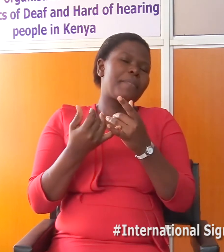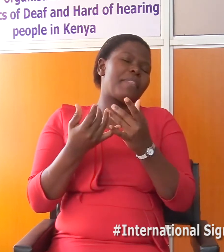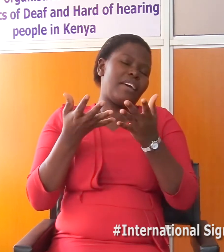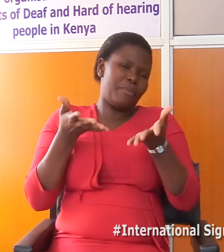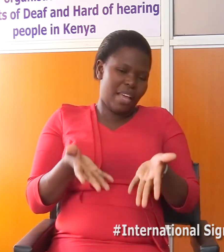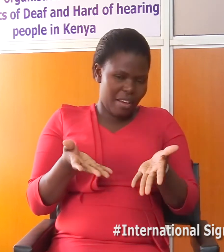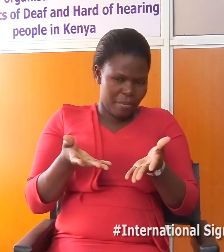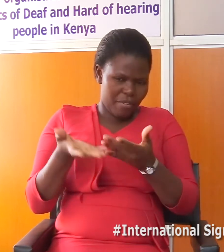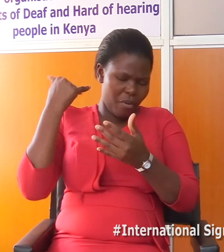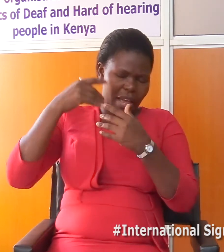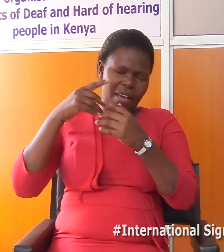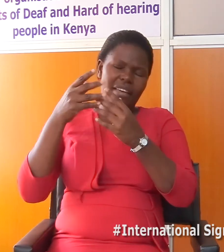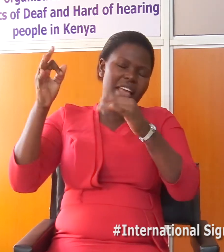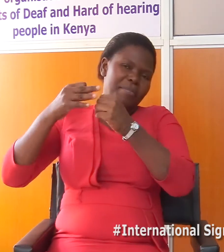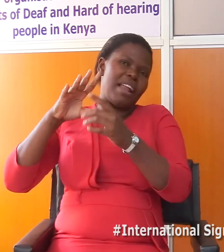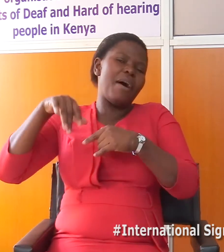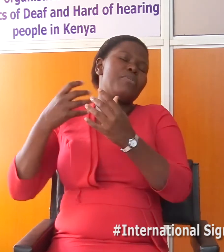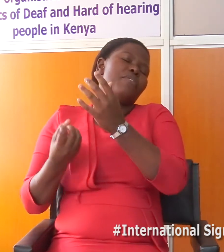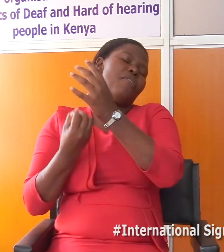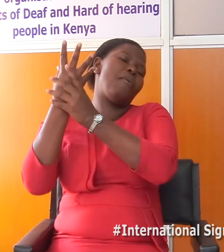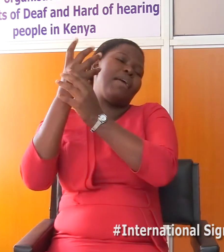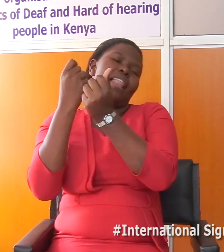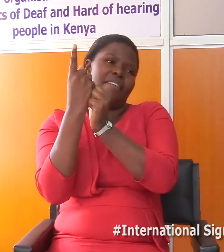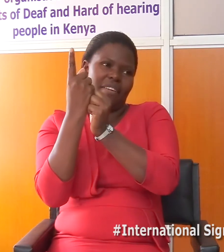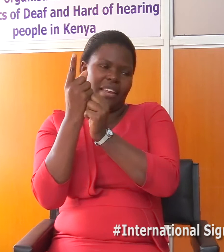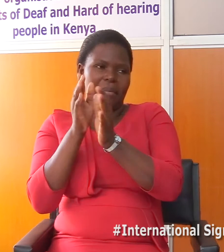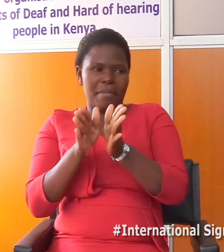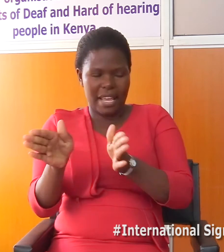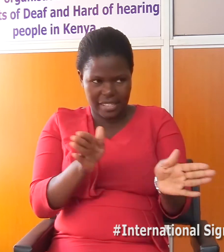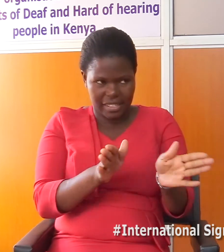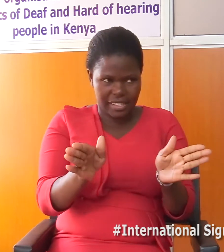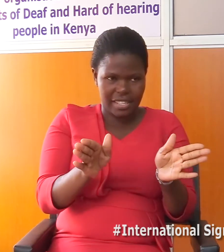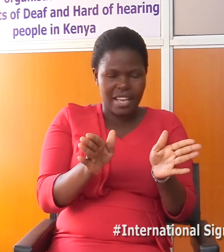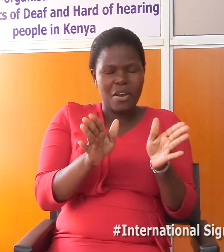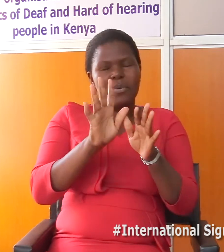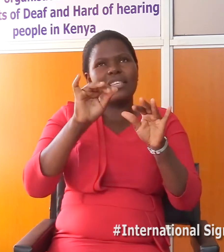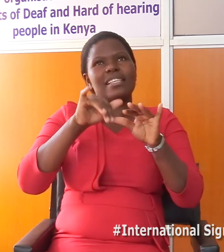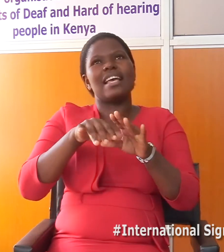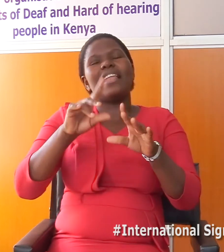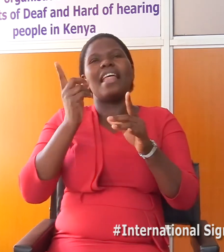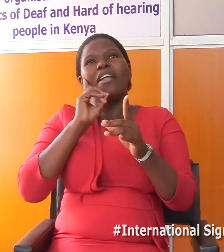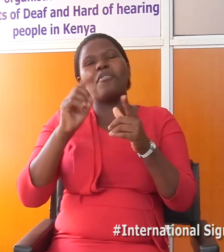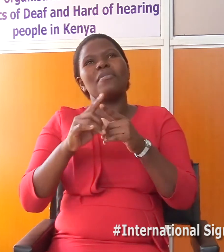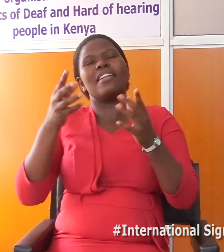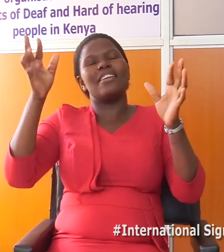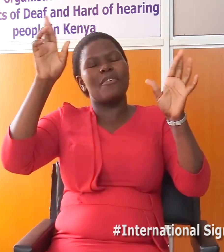regions, and now we form around 11 branches, which is